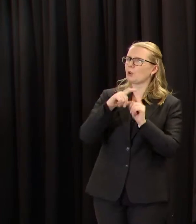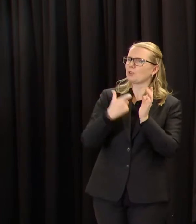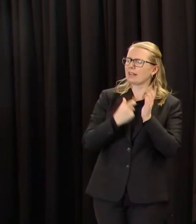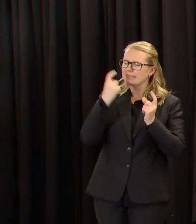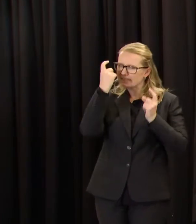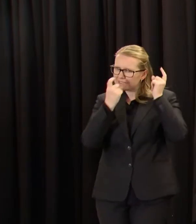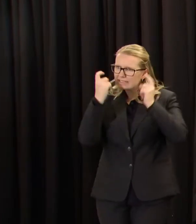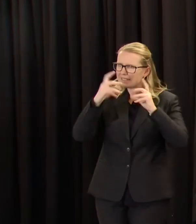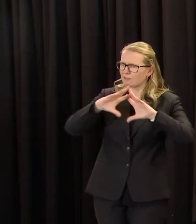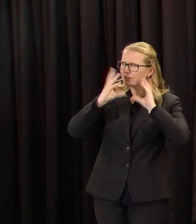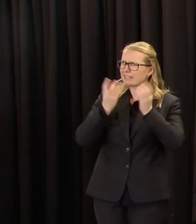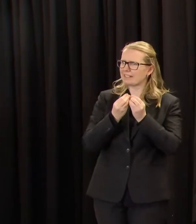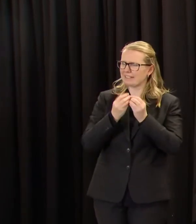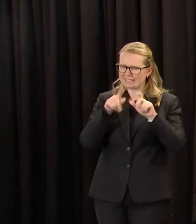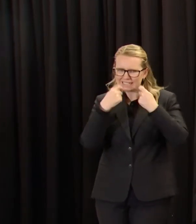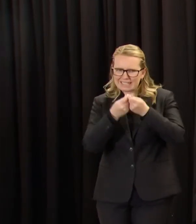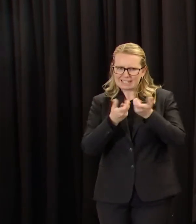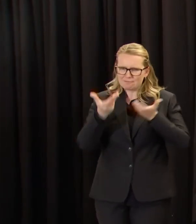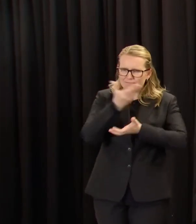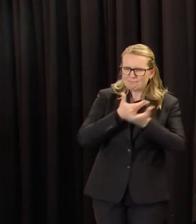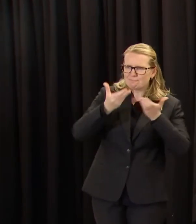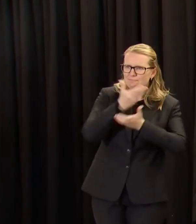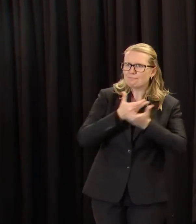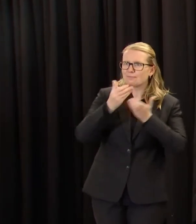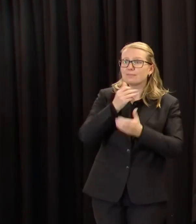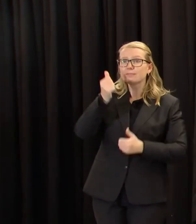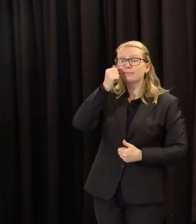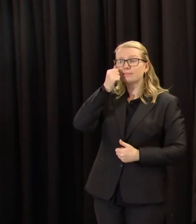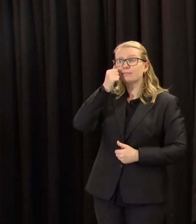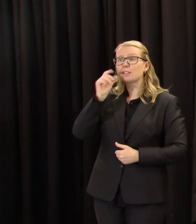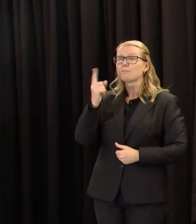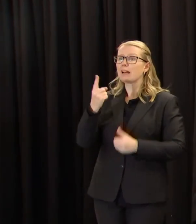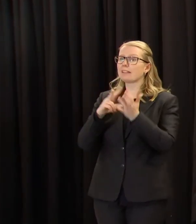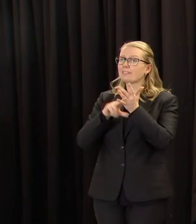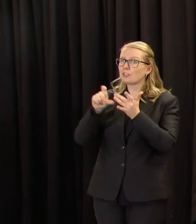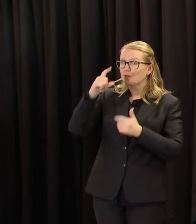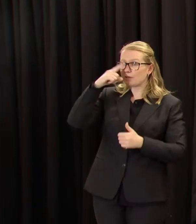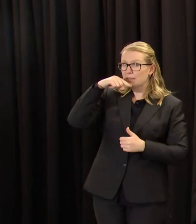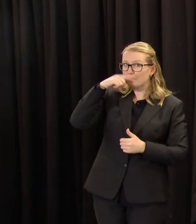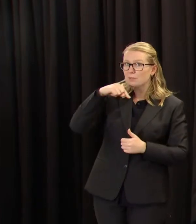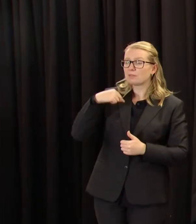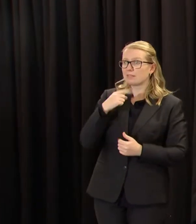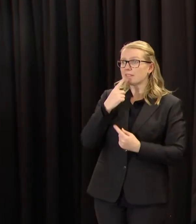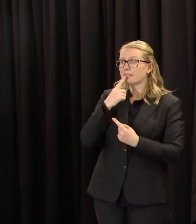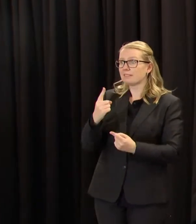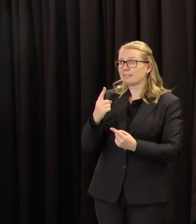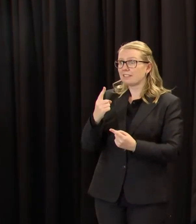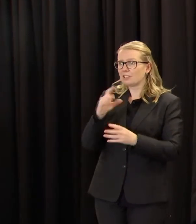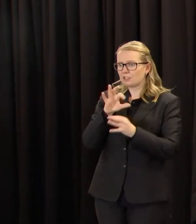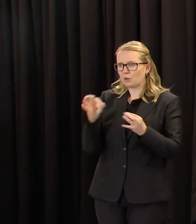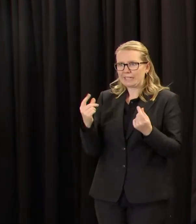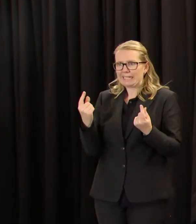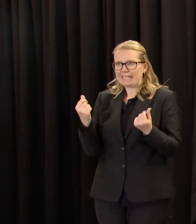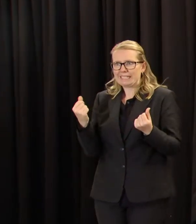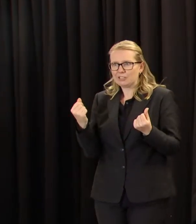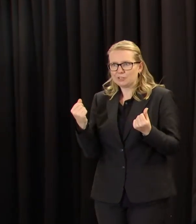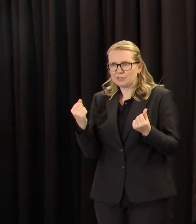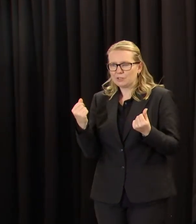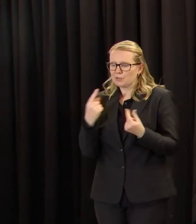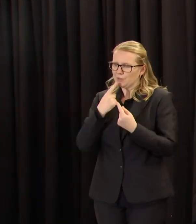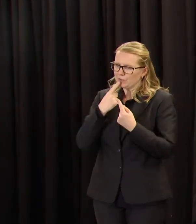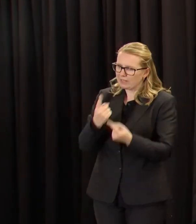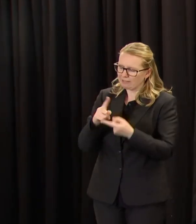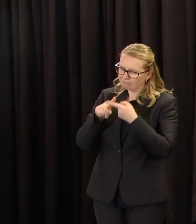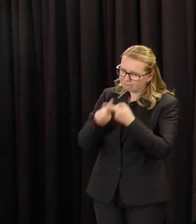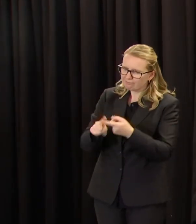And no Victorian should be in any doubt. None of these decisions are taken lightly. None of these